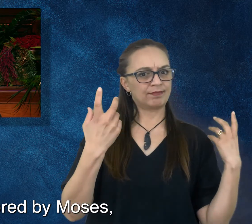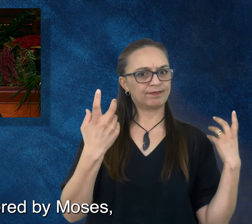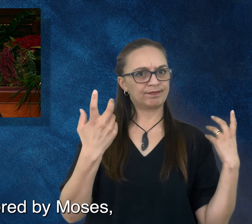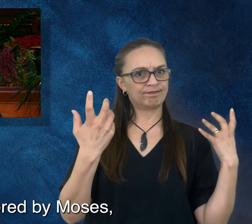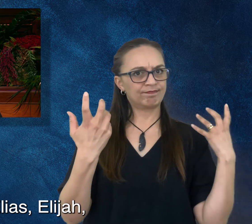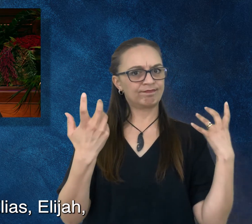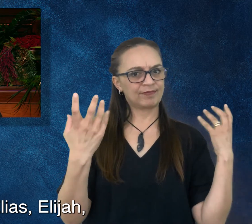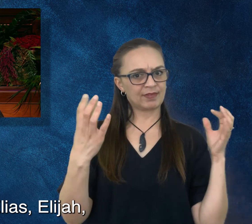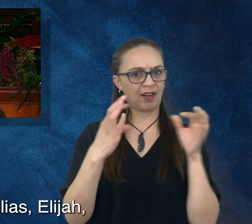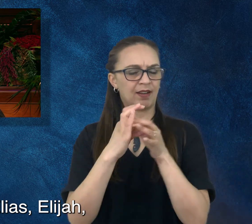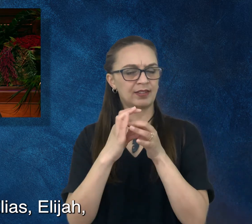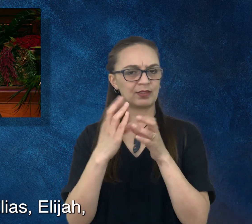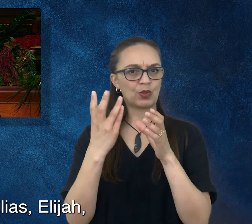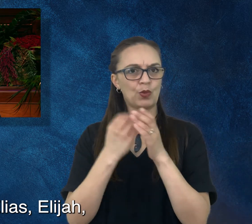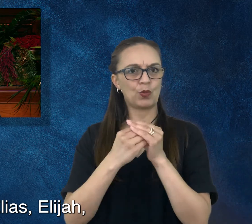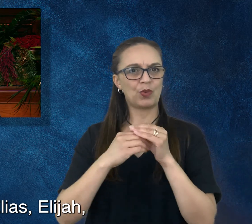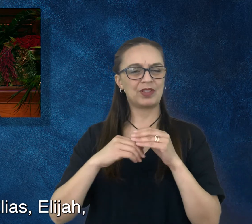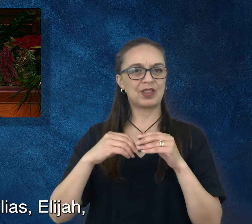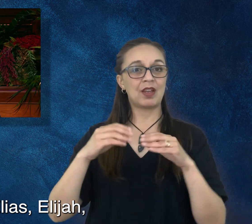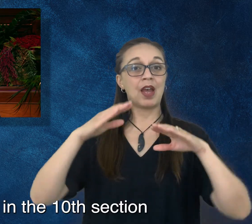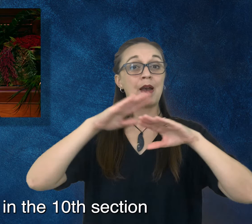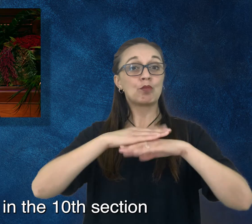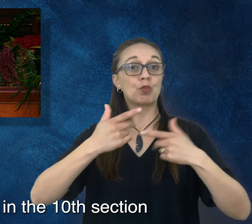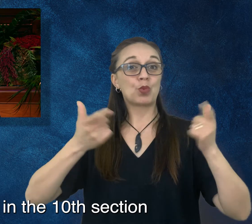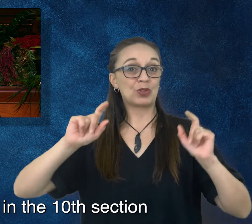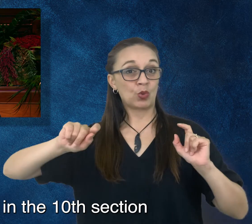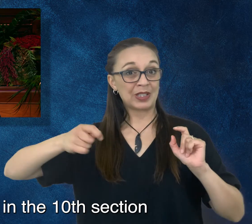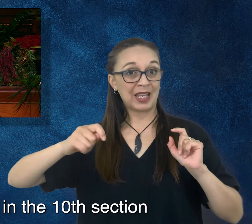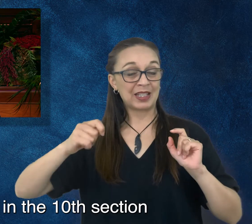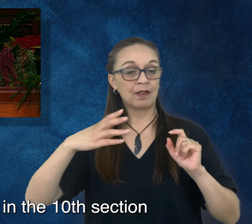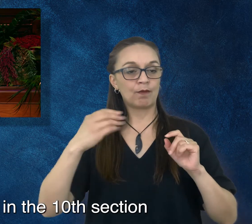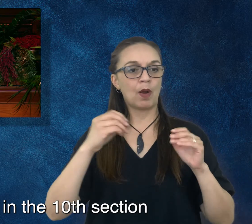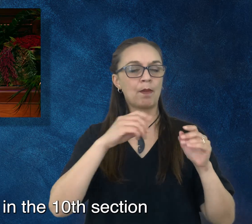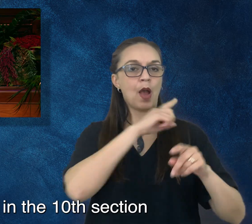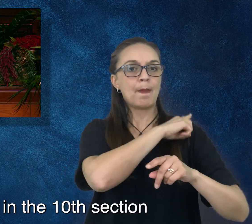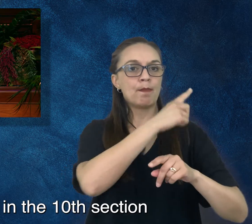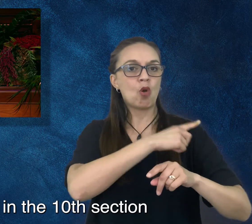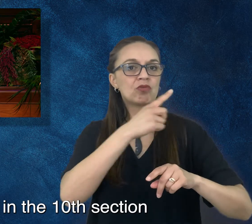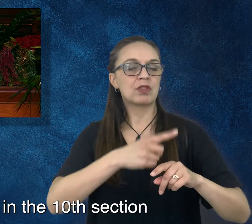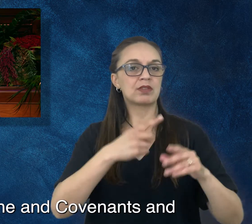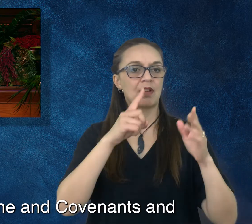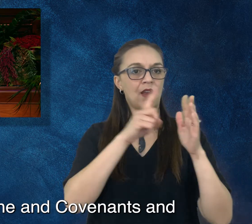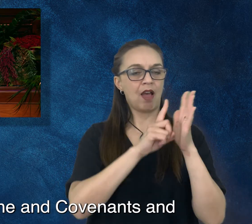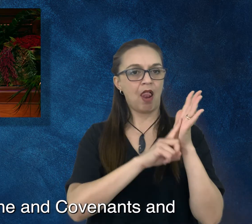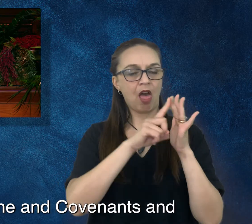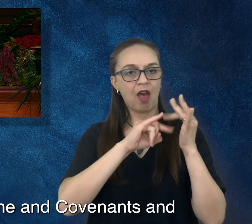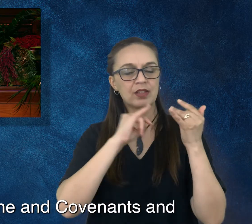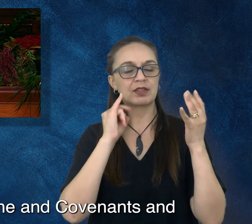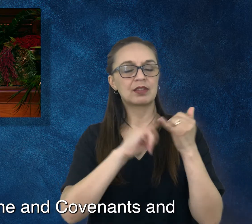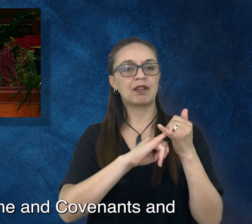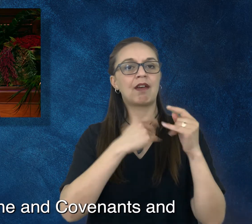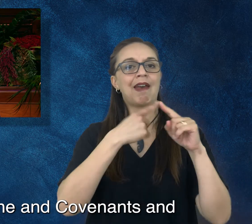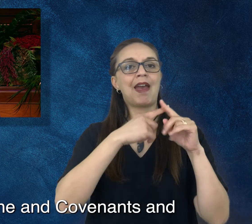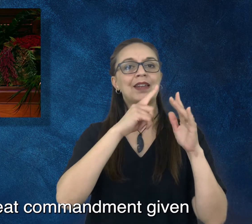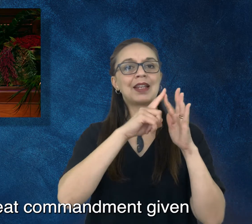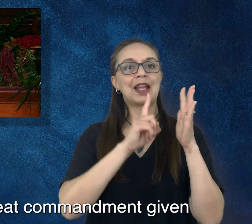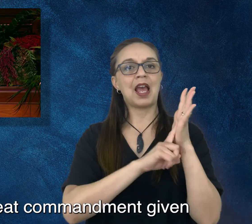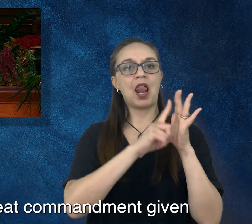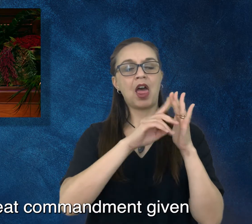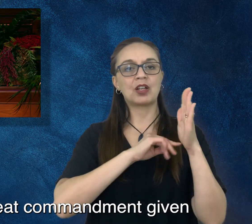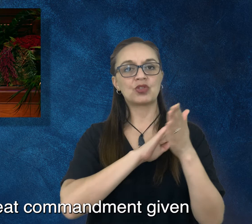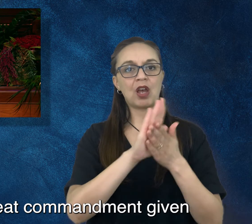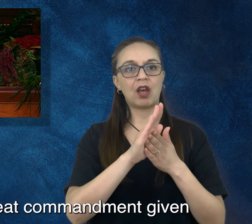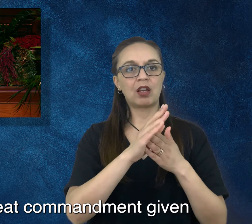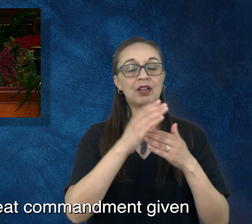Moses, Elias, Elijah, recorded in the 110th section of the Doctrine and Covenants, and the